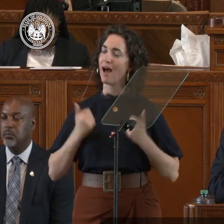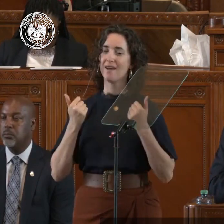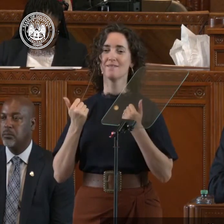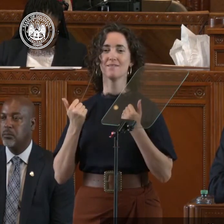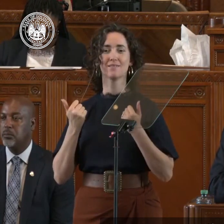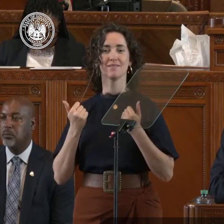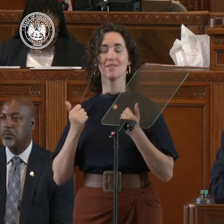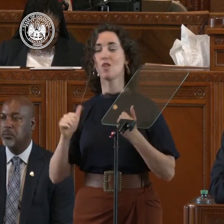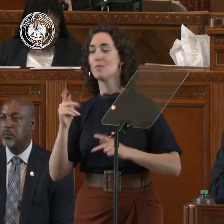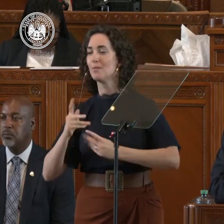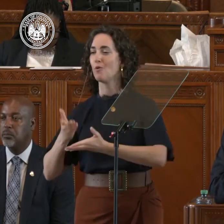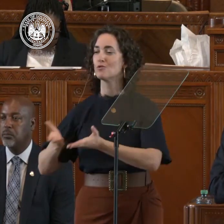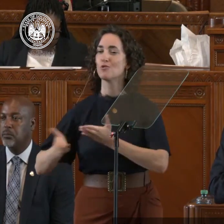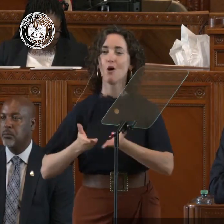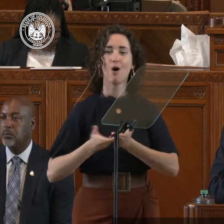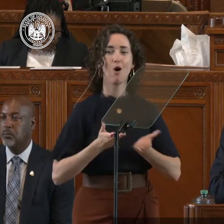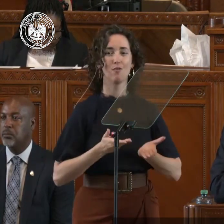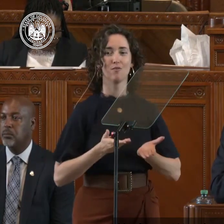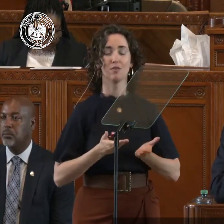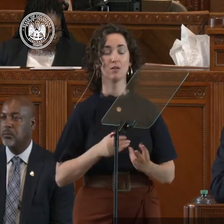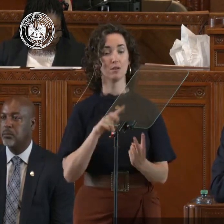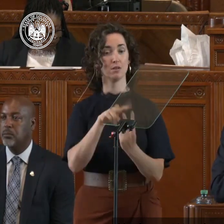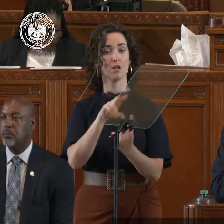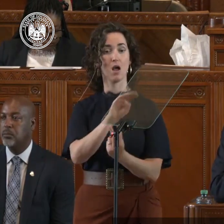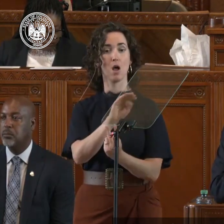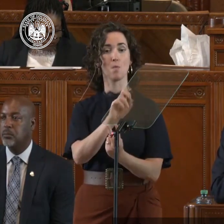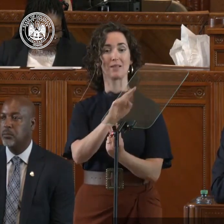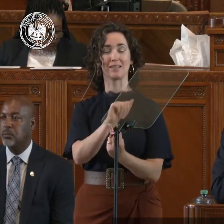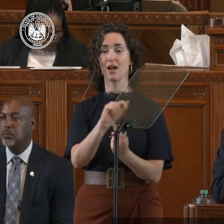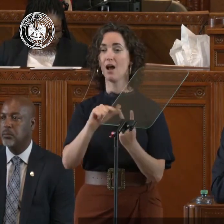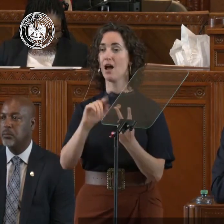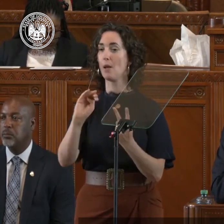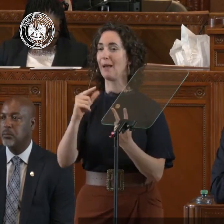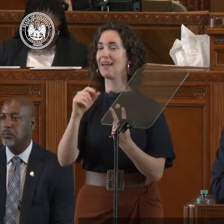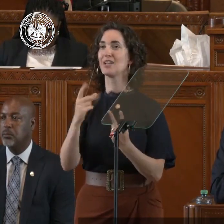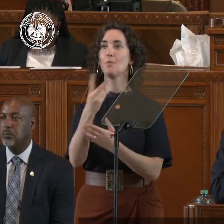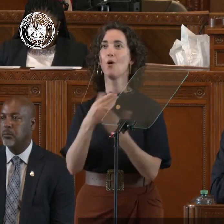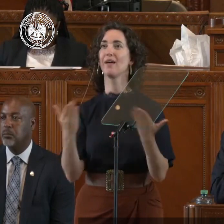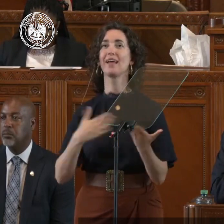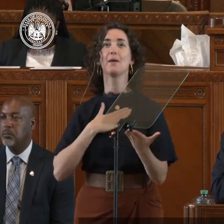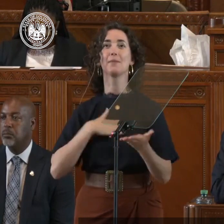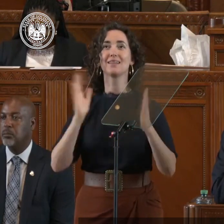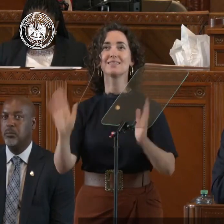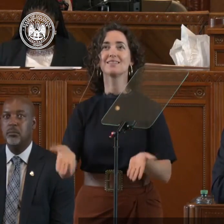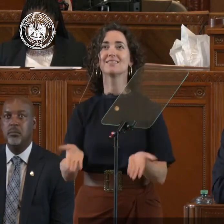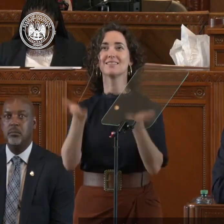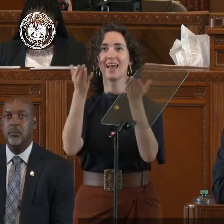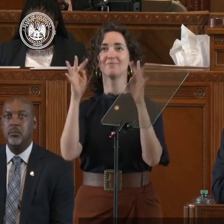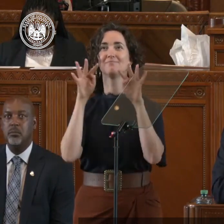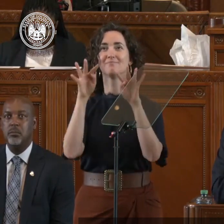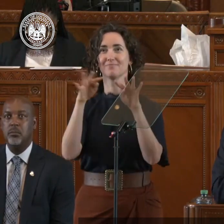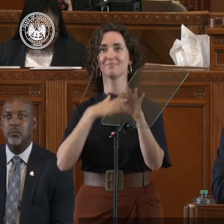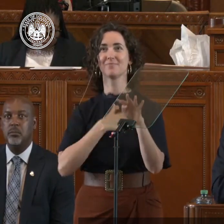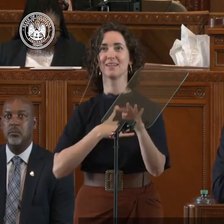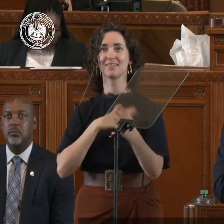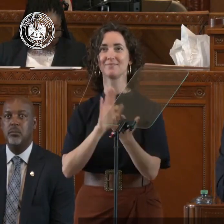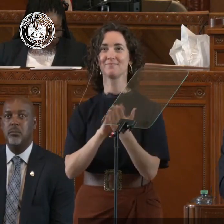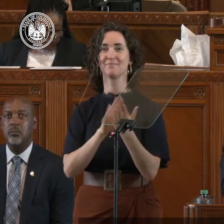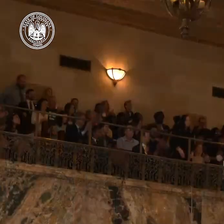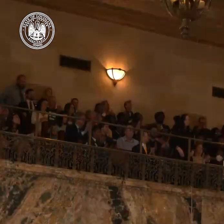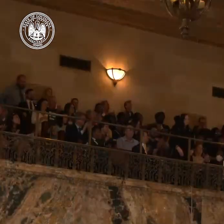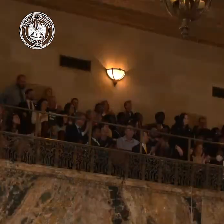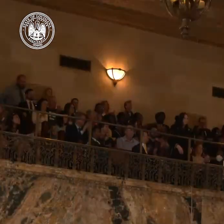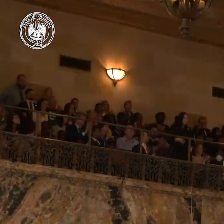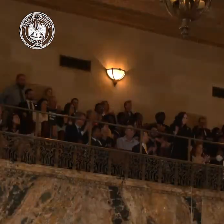serving others. Monica and Maggie are here with us, and I ask them to please stand and be recognized.